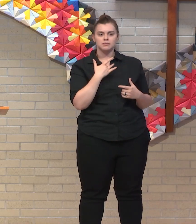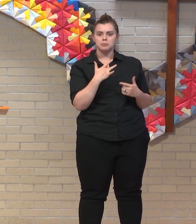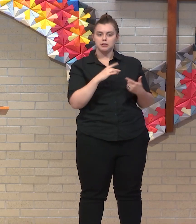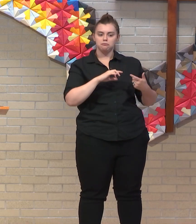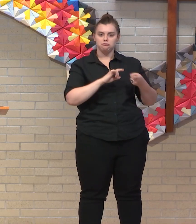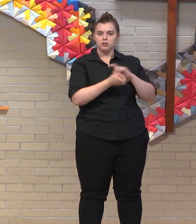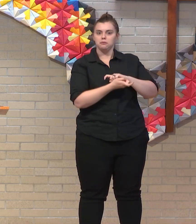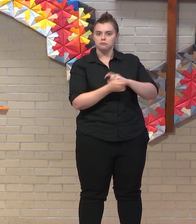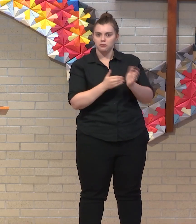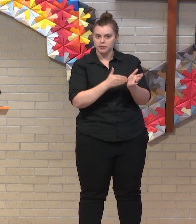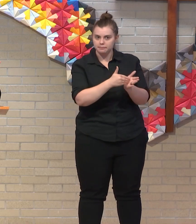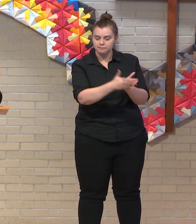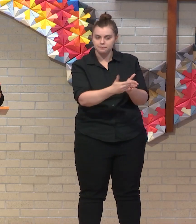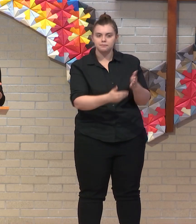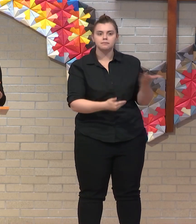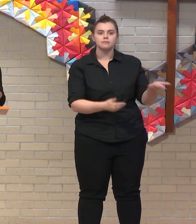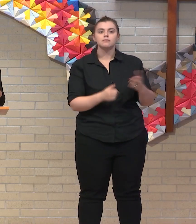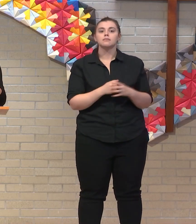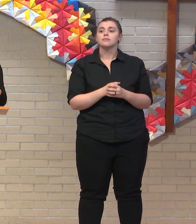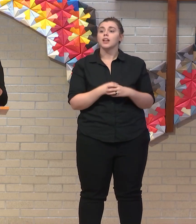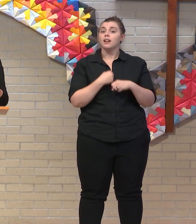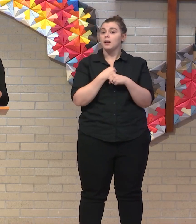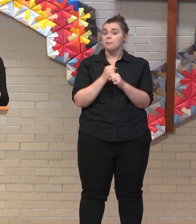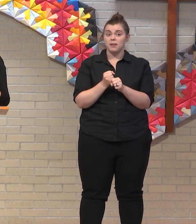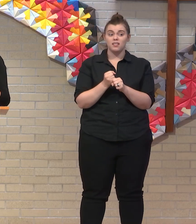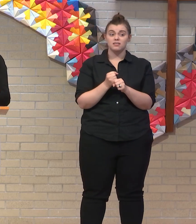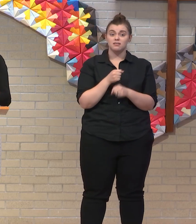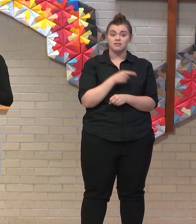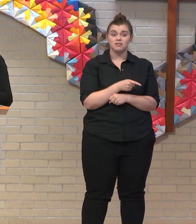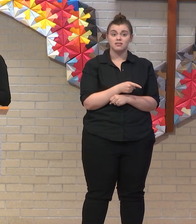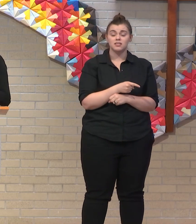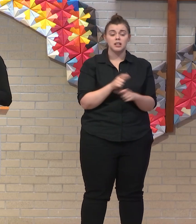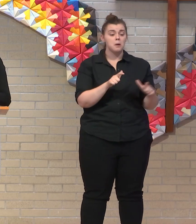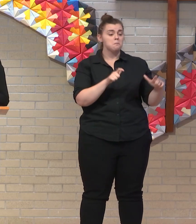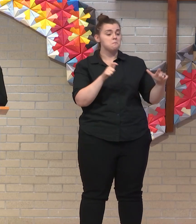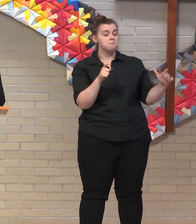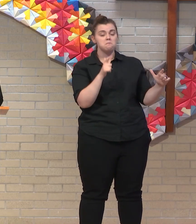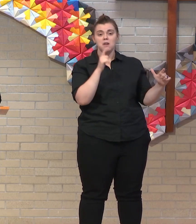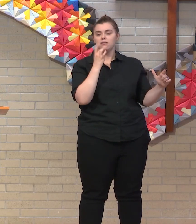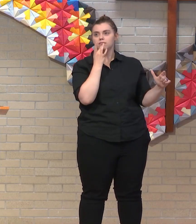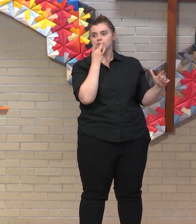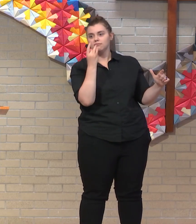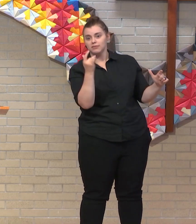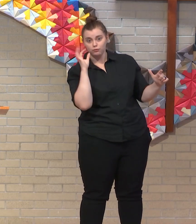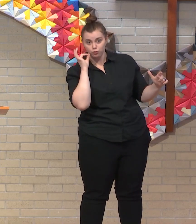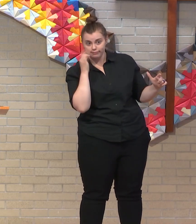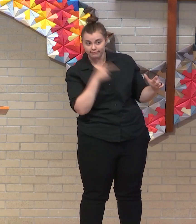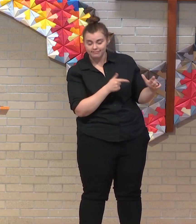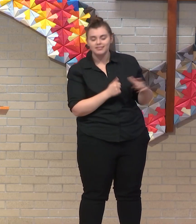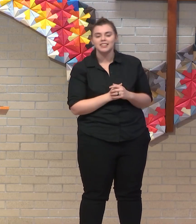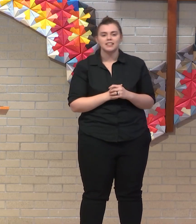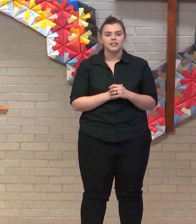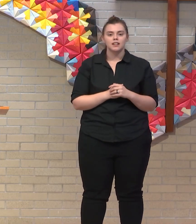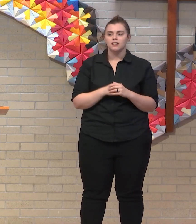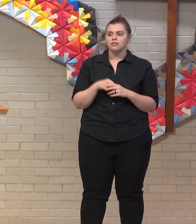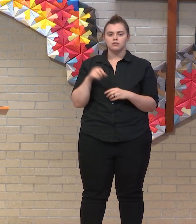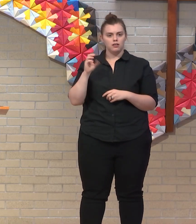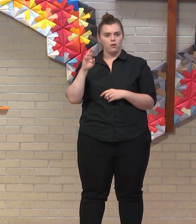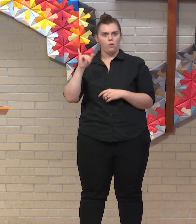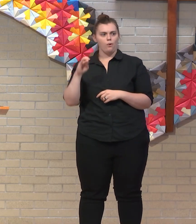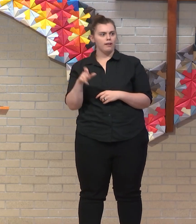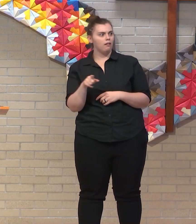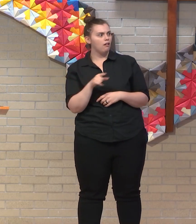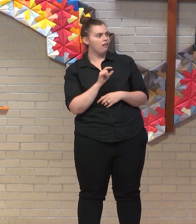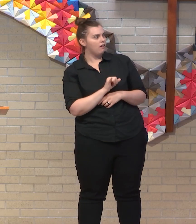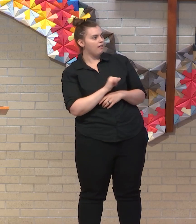genetic changes, and which also produces an enormous and delicious fruit. His work caught Ori's attention,